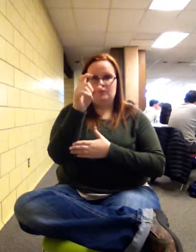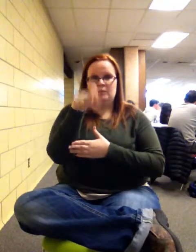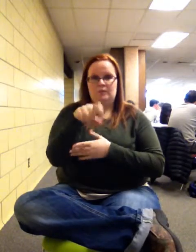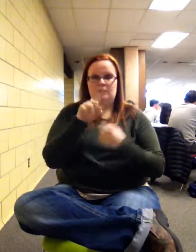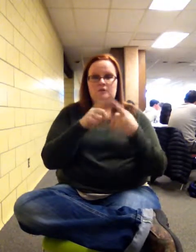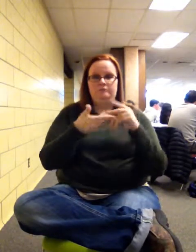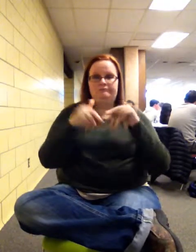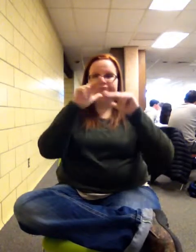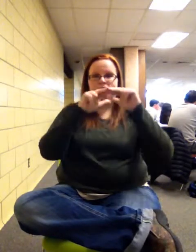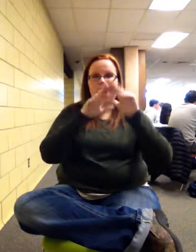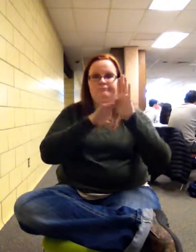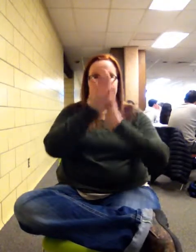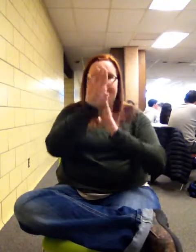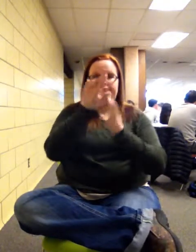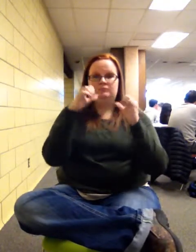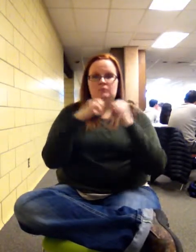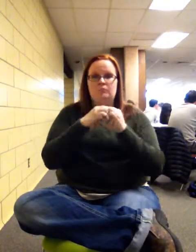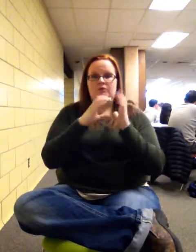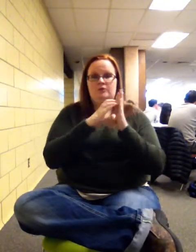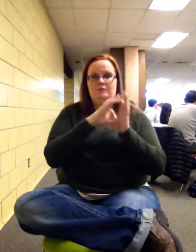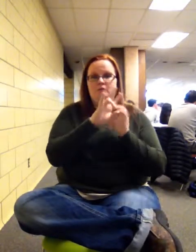on once we get into chapter 7 and